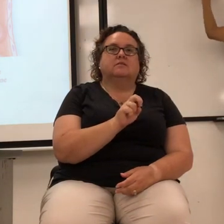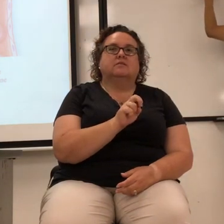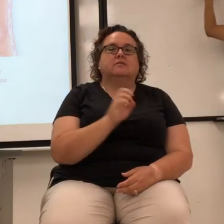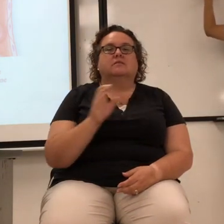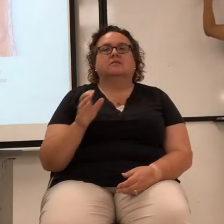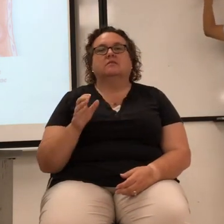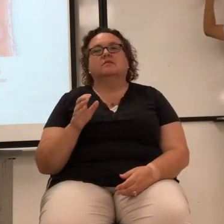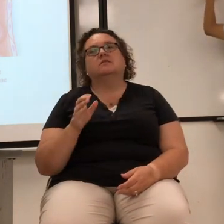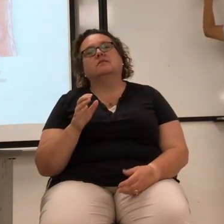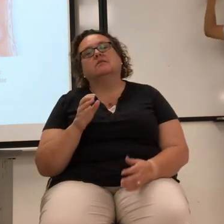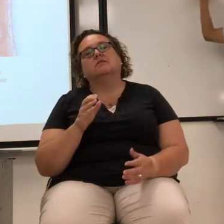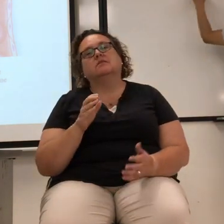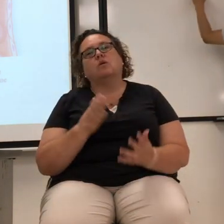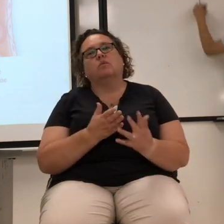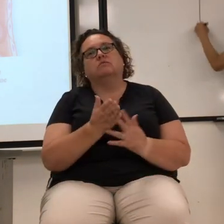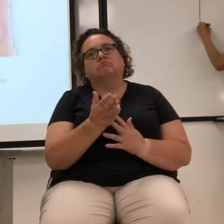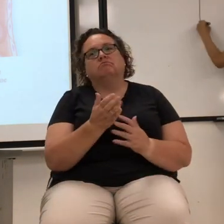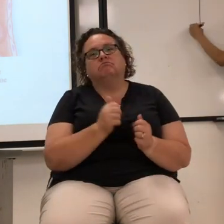passing by.